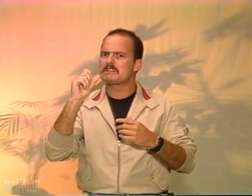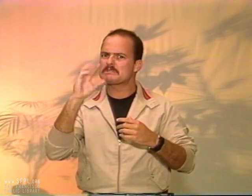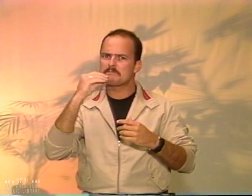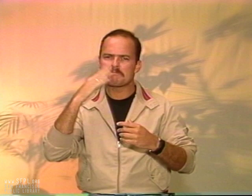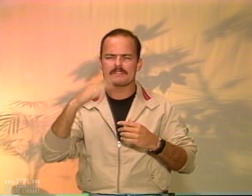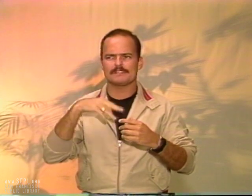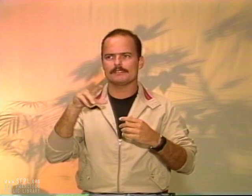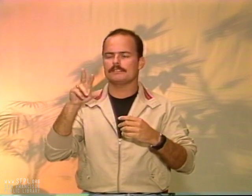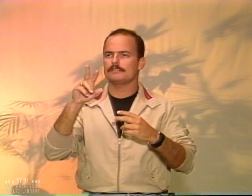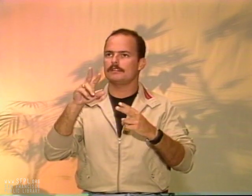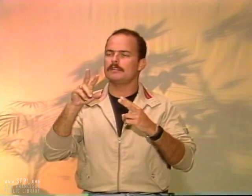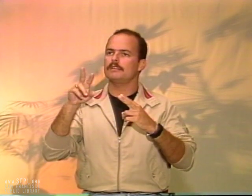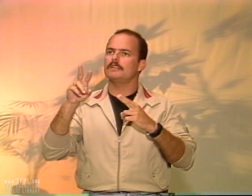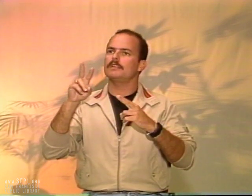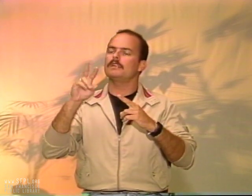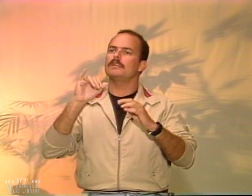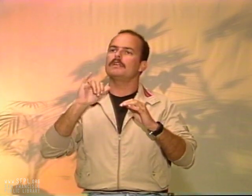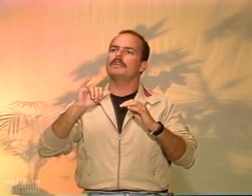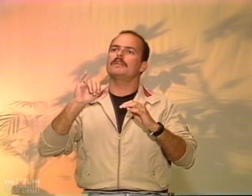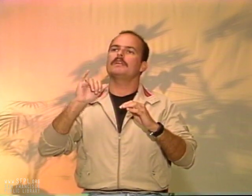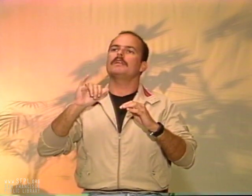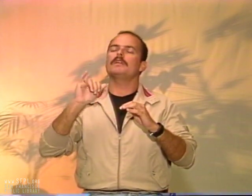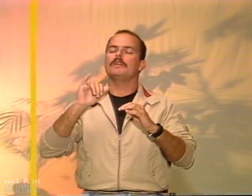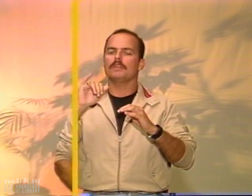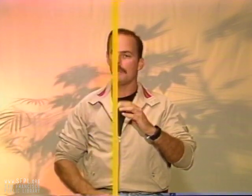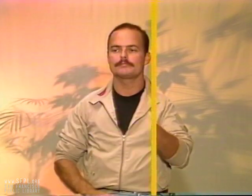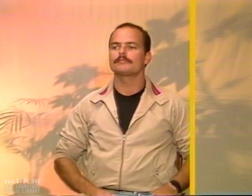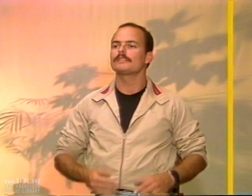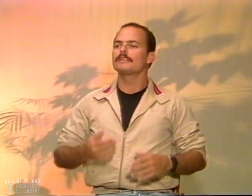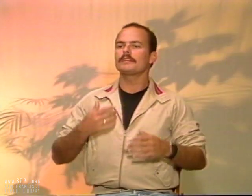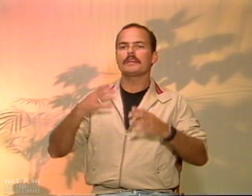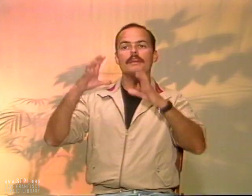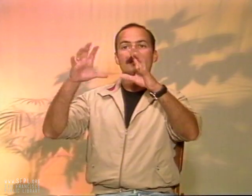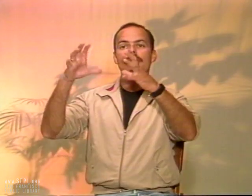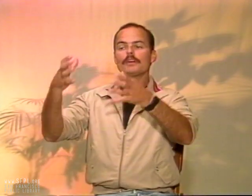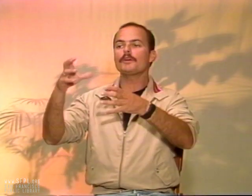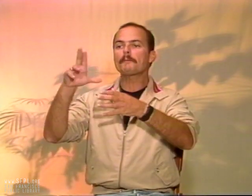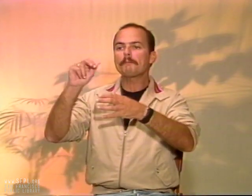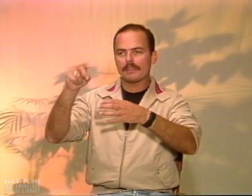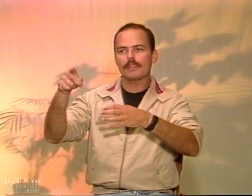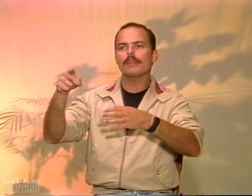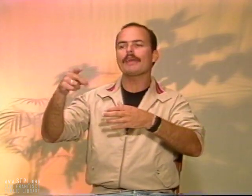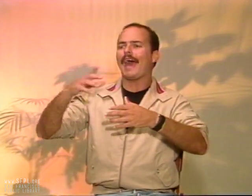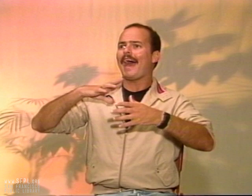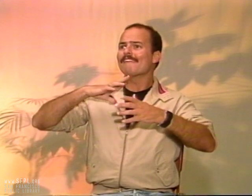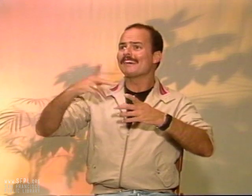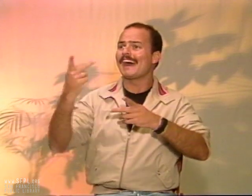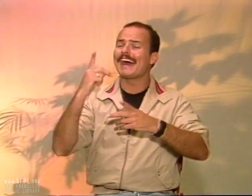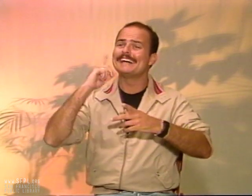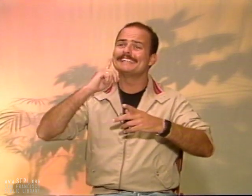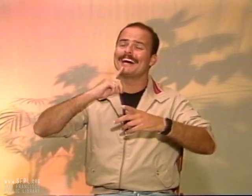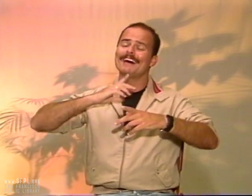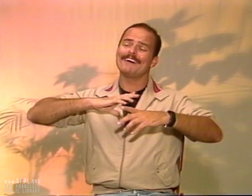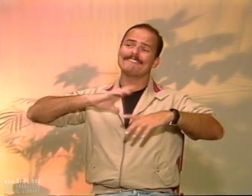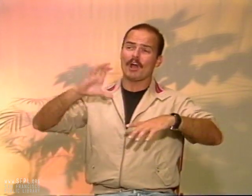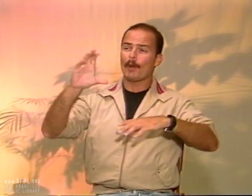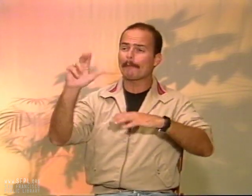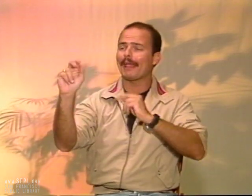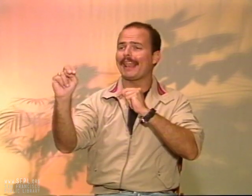bad. I had to figure it out for myself. When I meet another deaf Cuban, my first response is great. We're